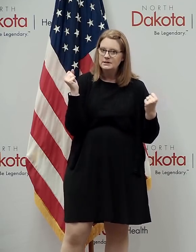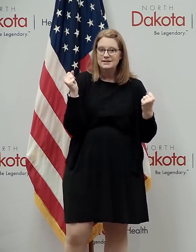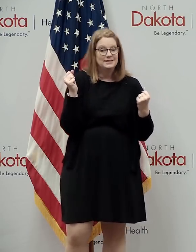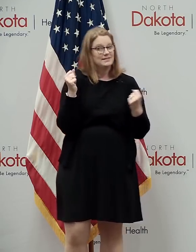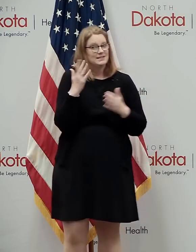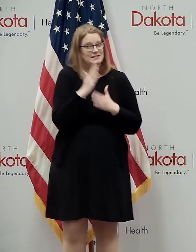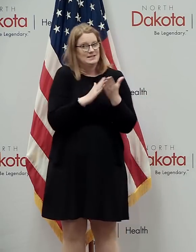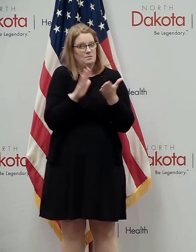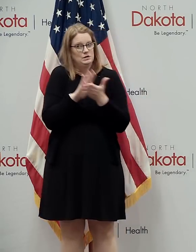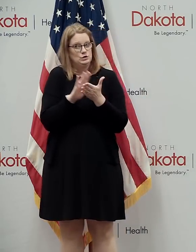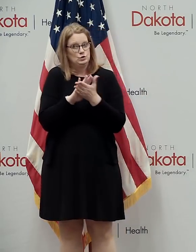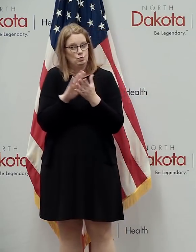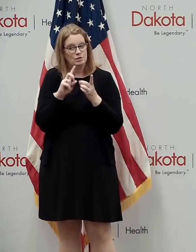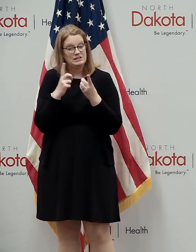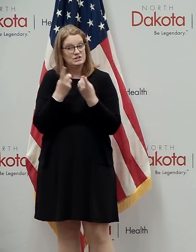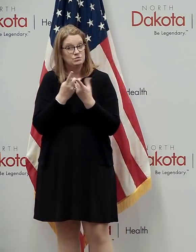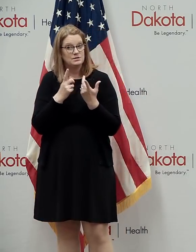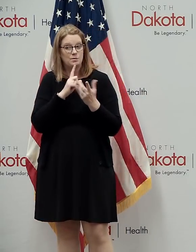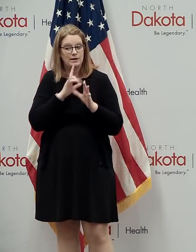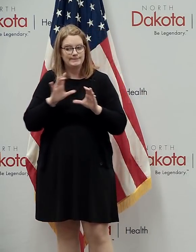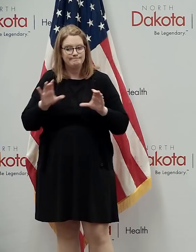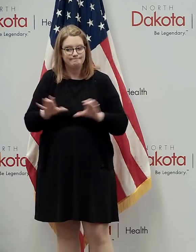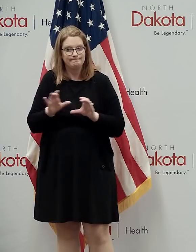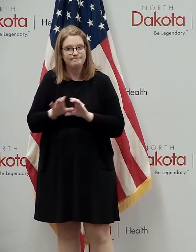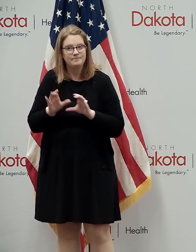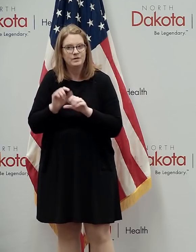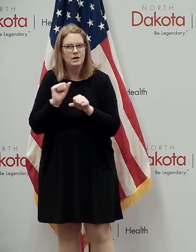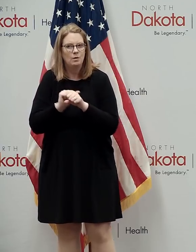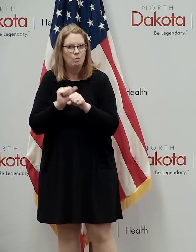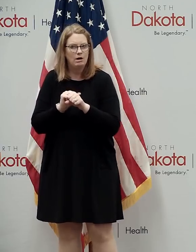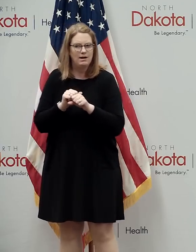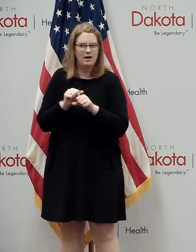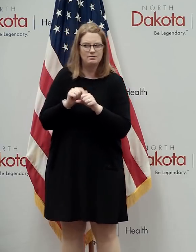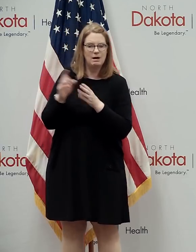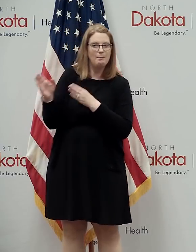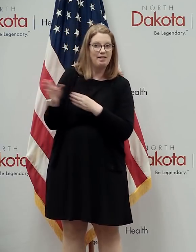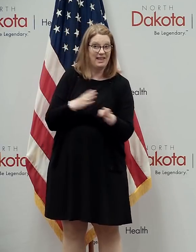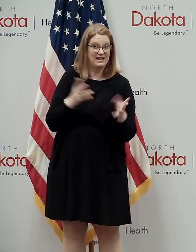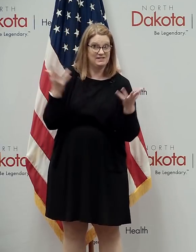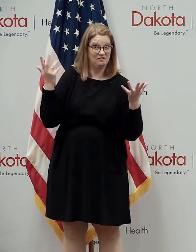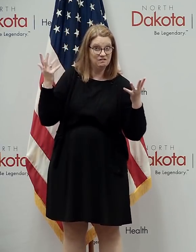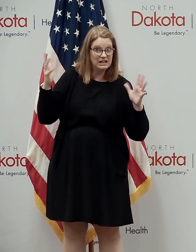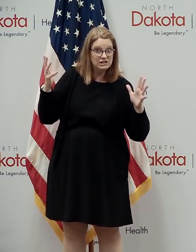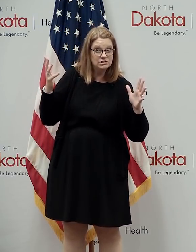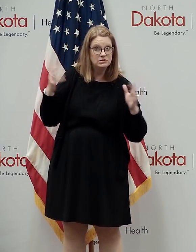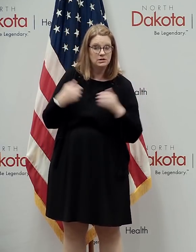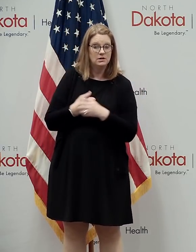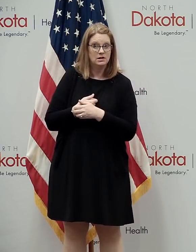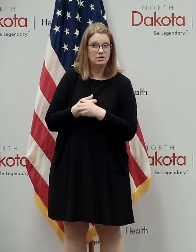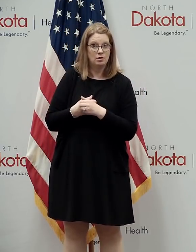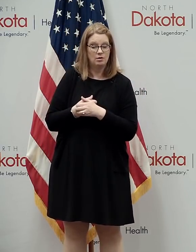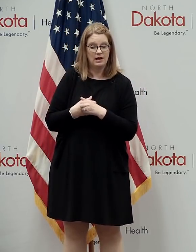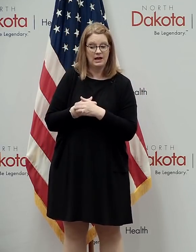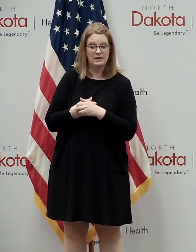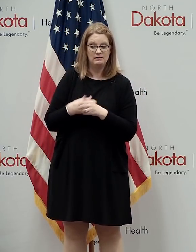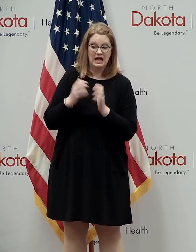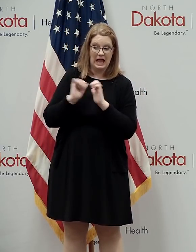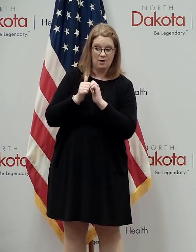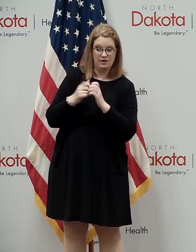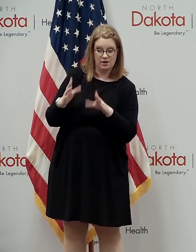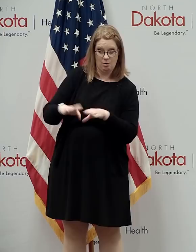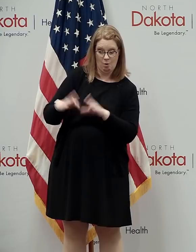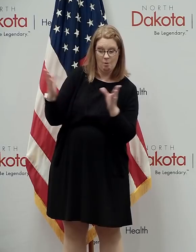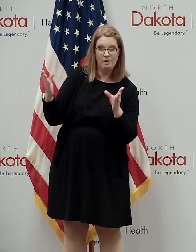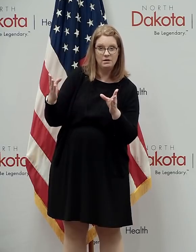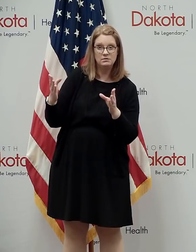school districts that have been very proactive this summer, already working on their reopening plans. We'll continue to work with them as we provide